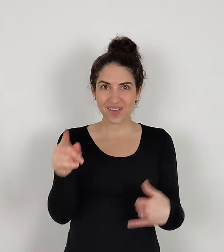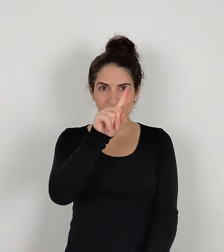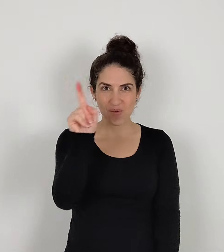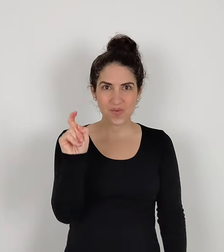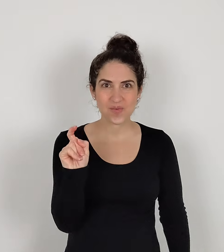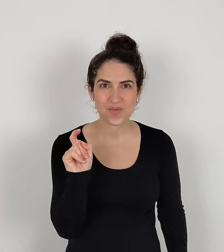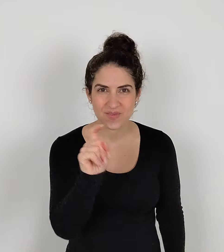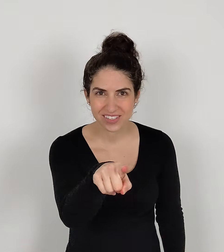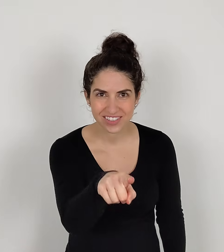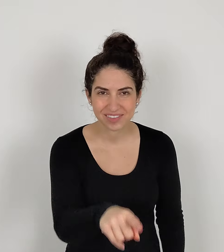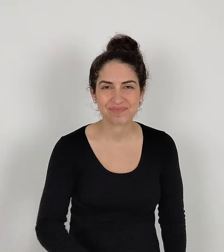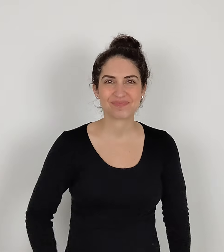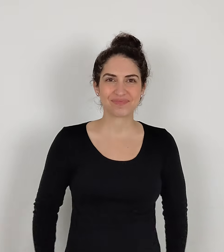Now, question.